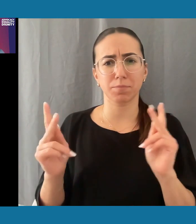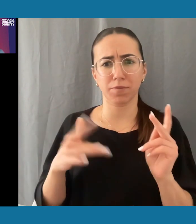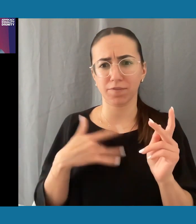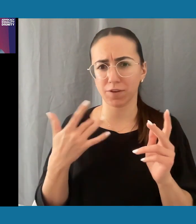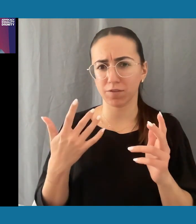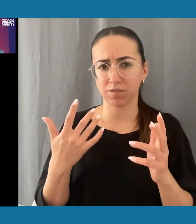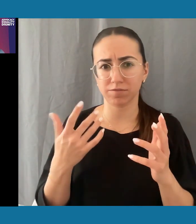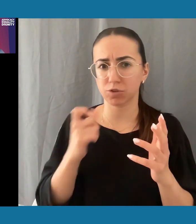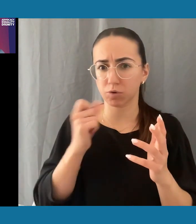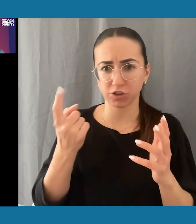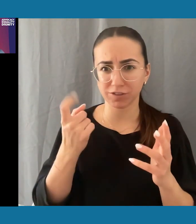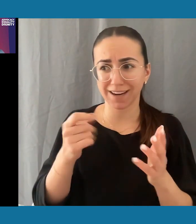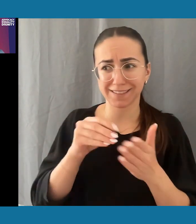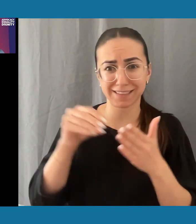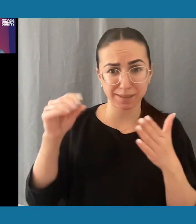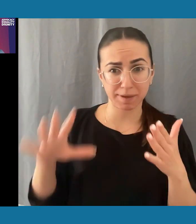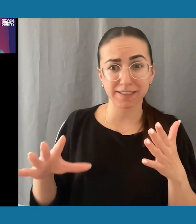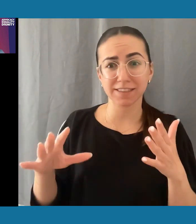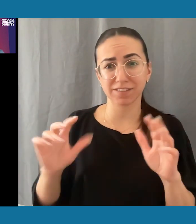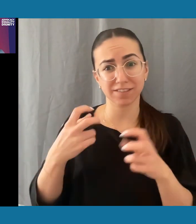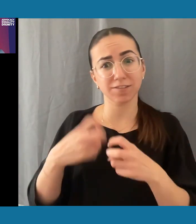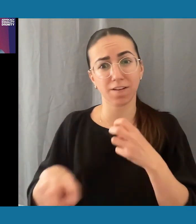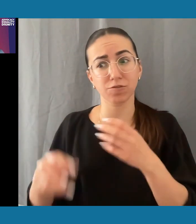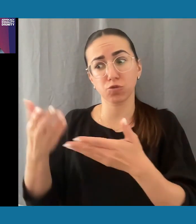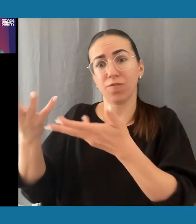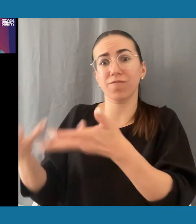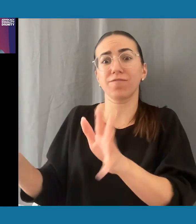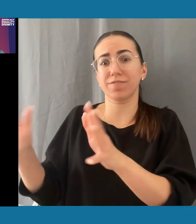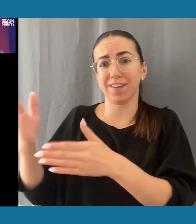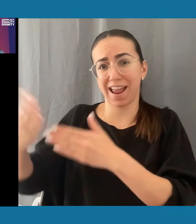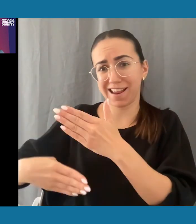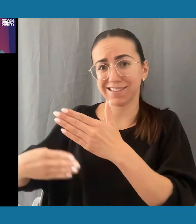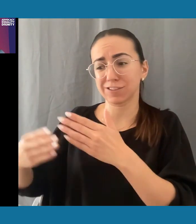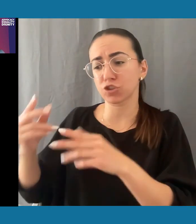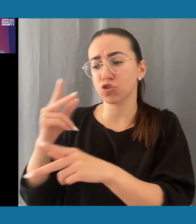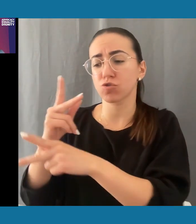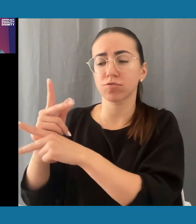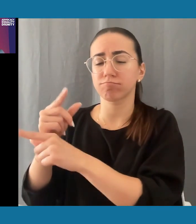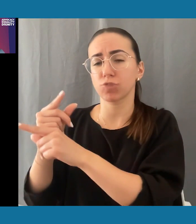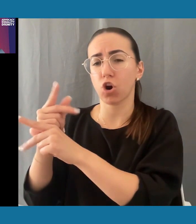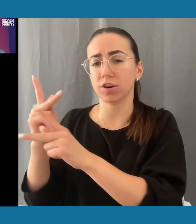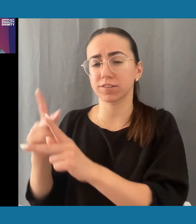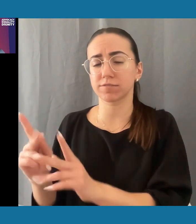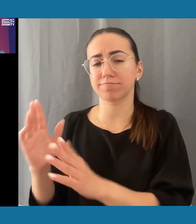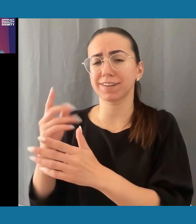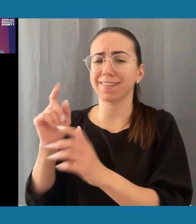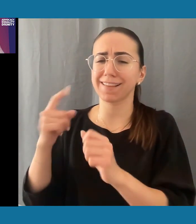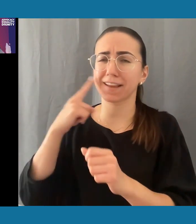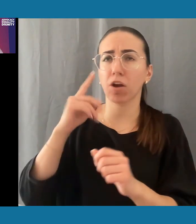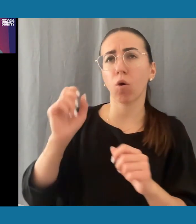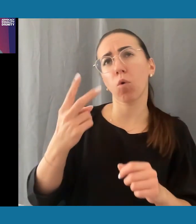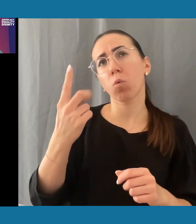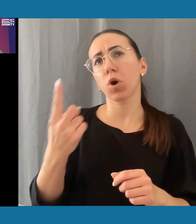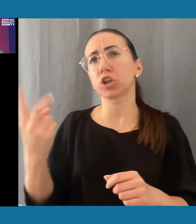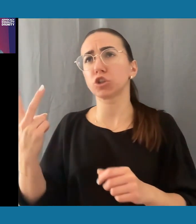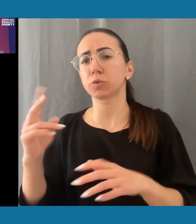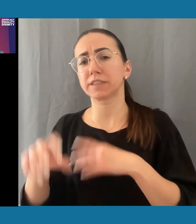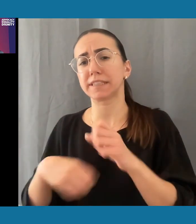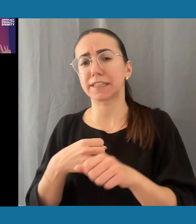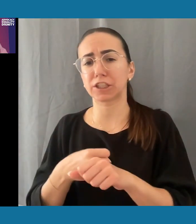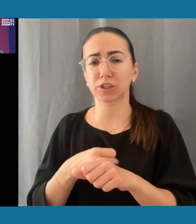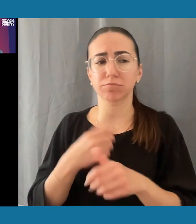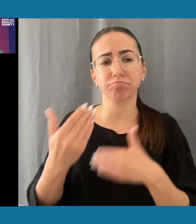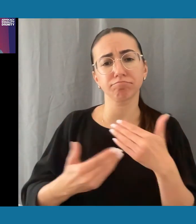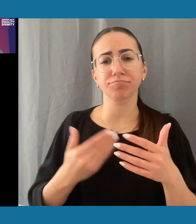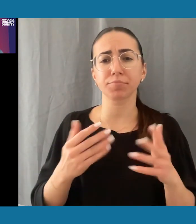expensive to end a guardianship, and they think they can just get it for a year or two while, you know, a person, you know, regains capacity